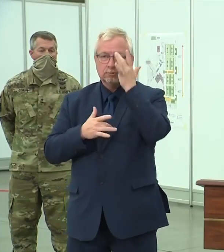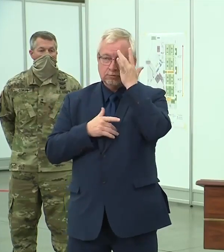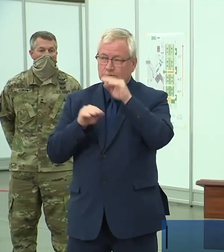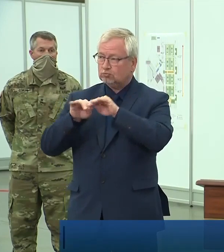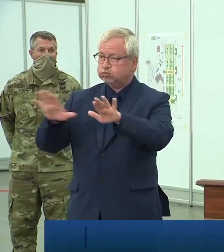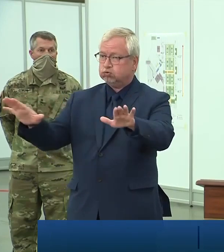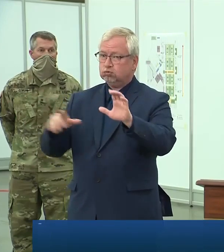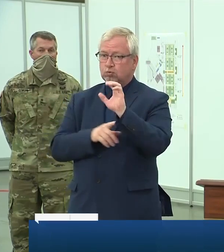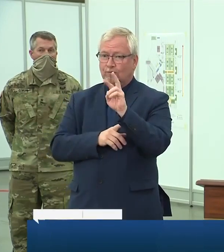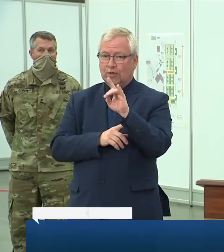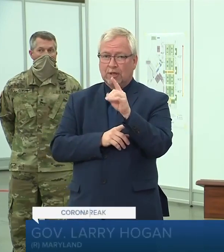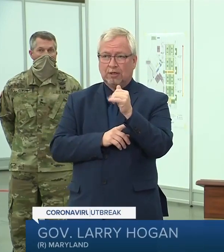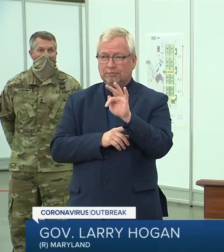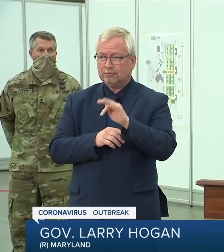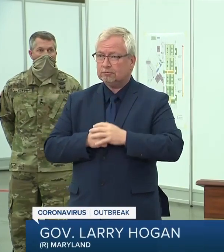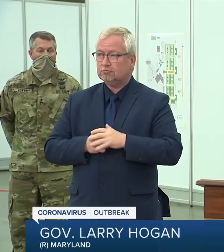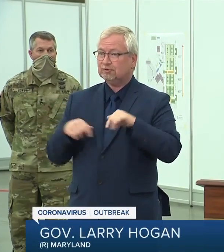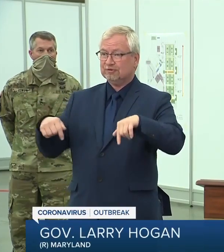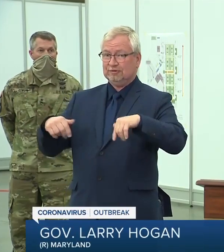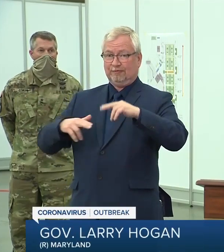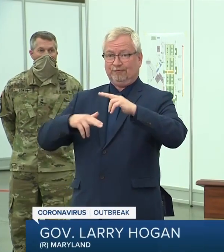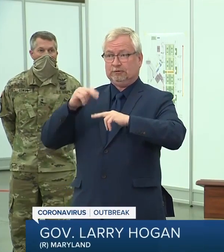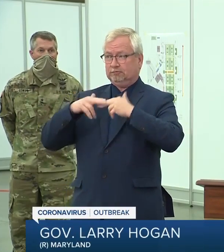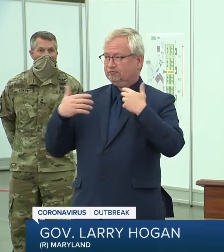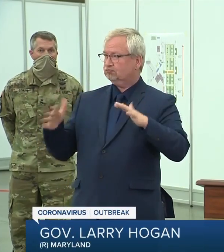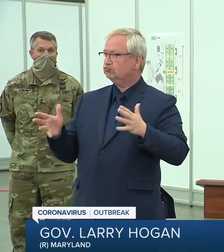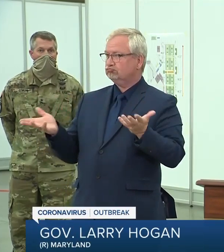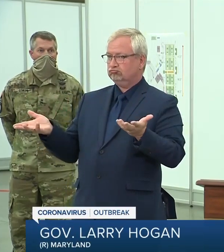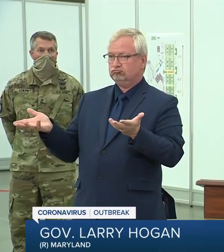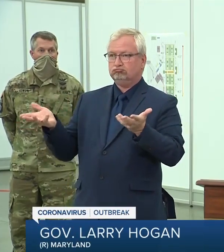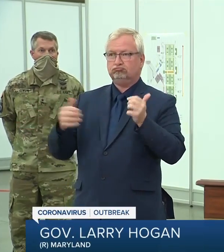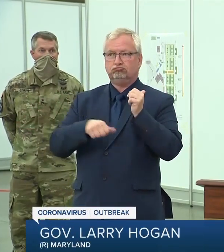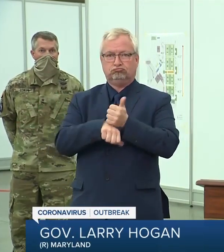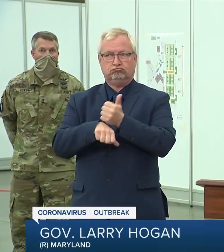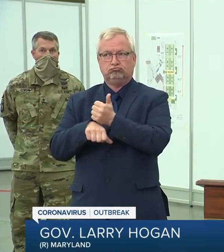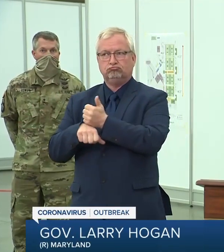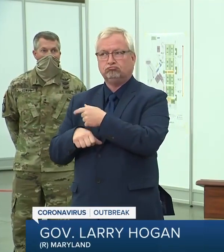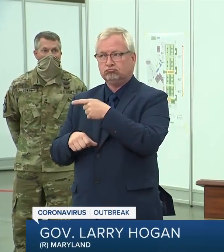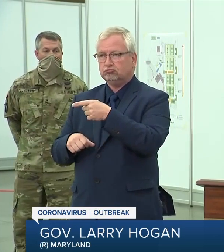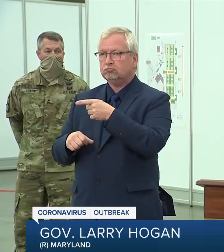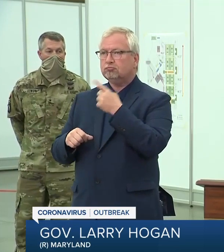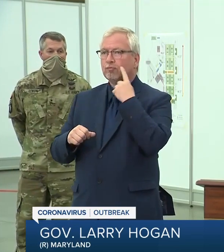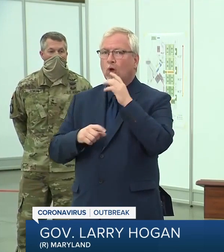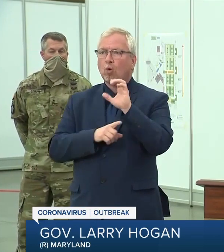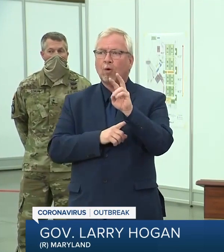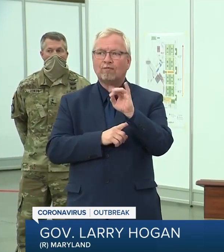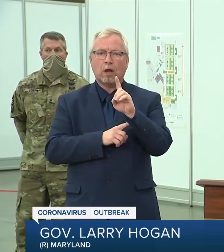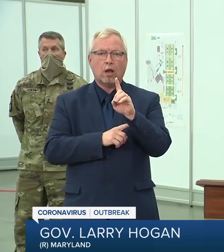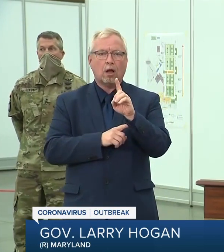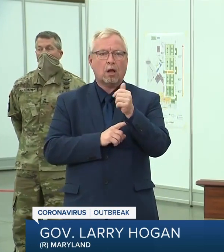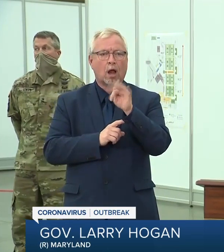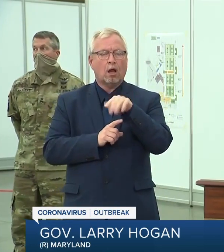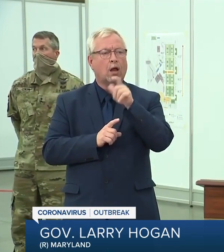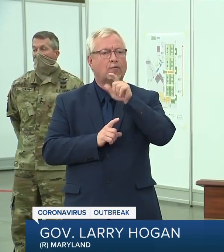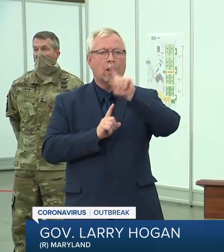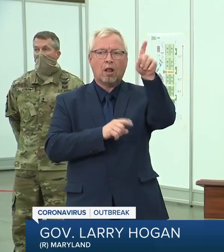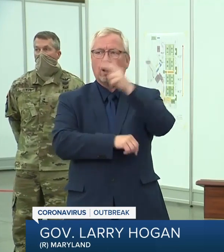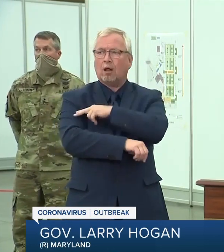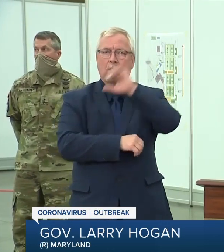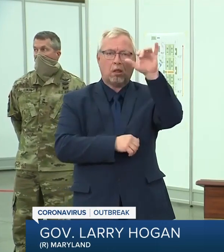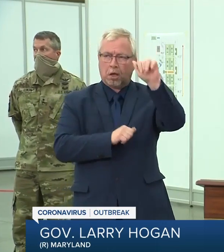where coronavirus patients who no longer require hospitalization can complete their care and